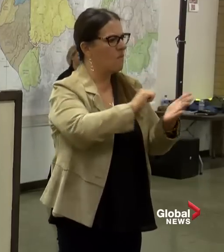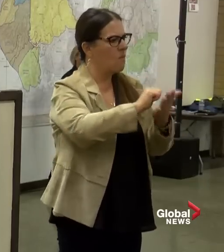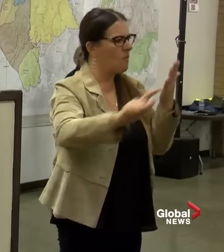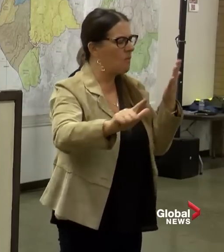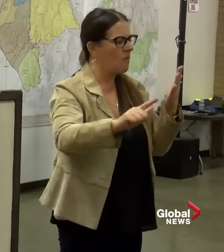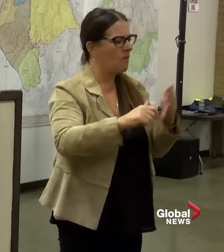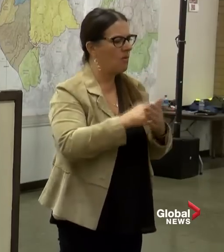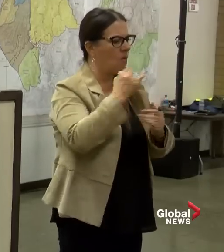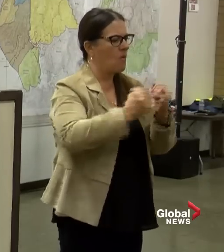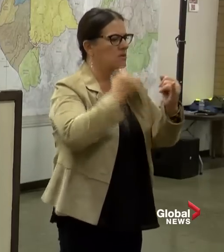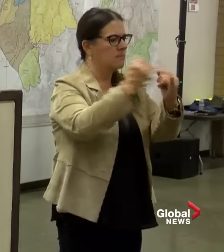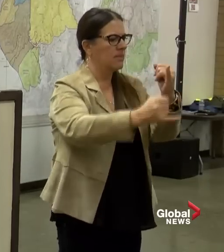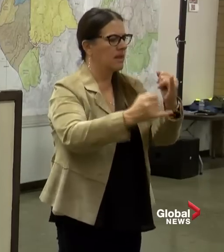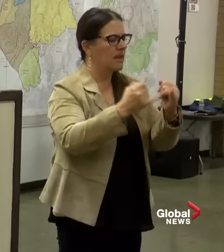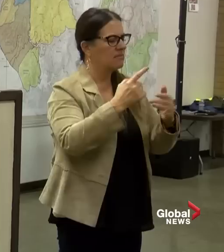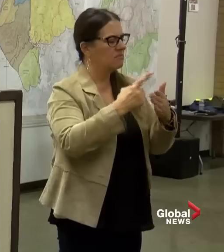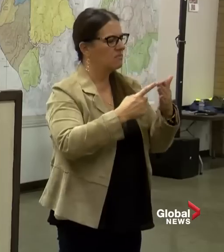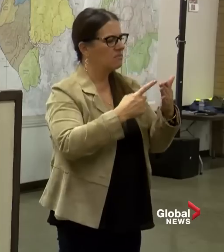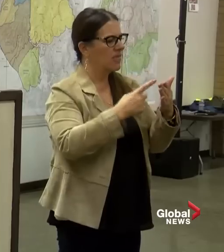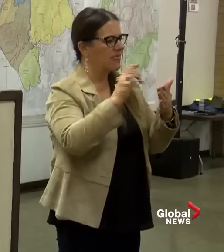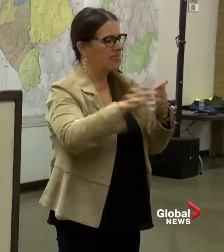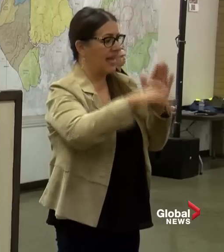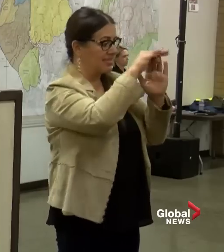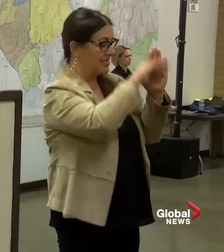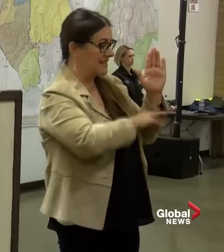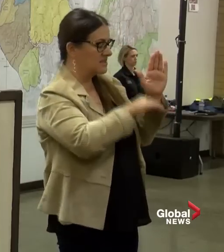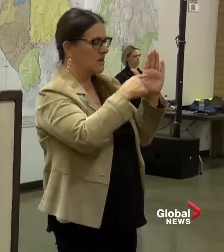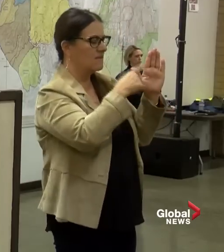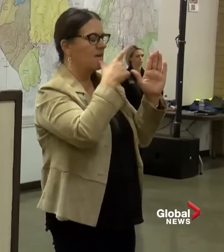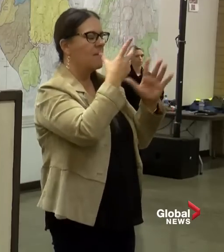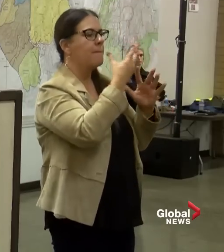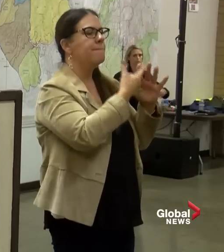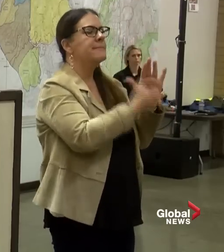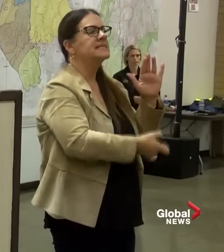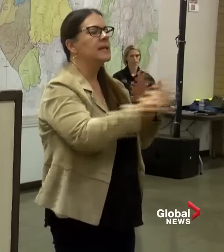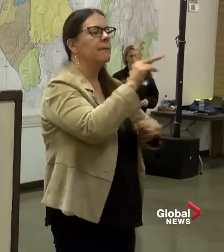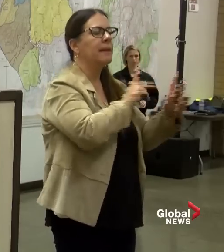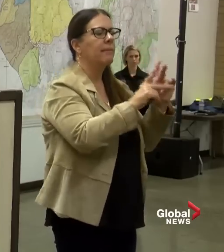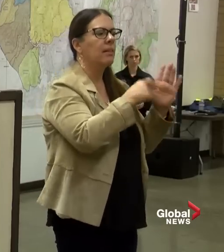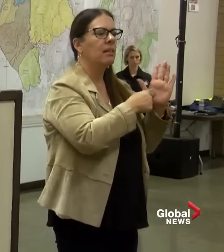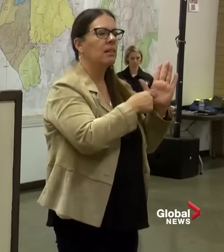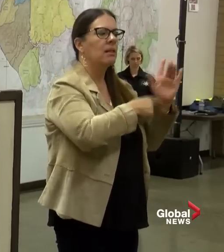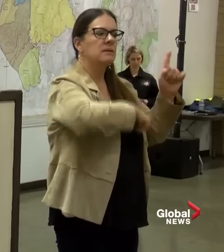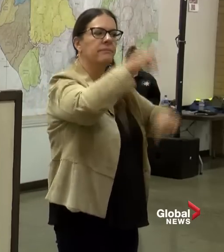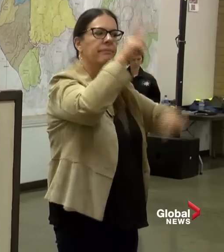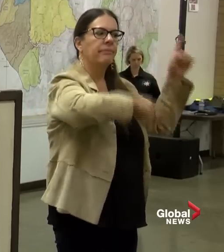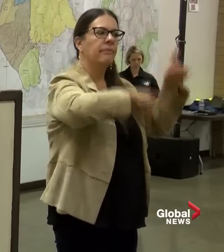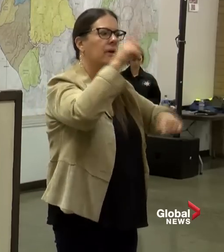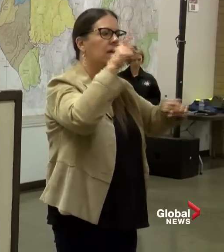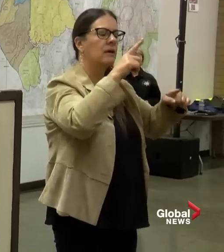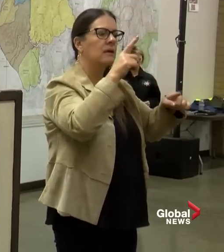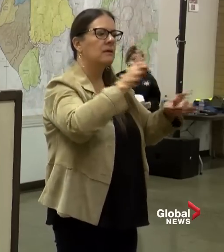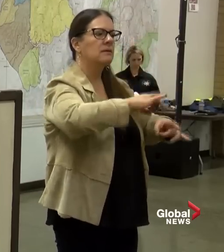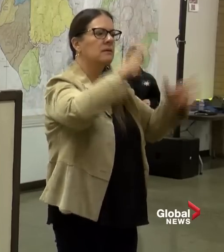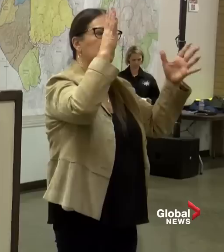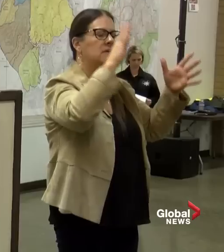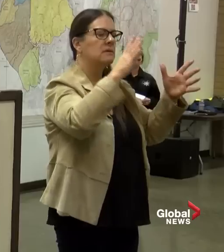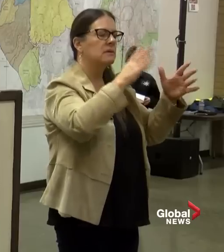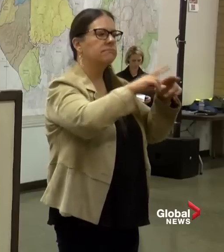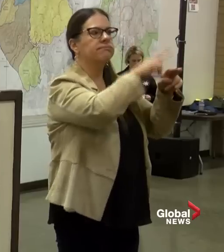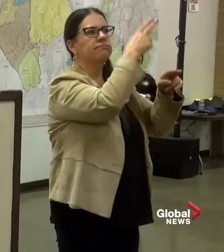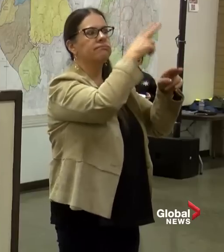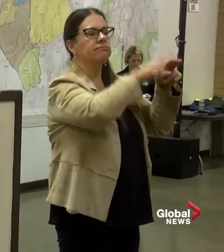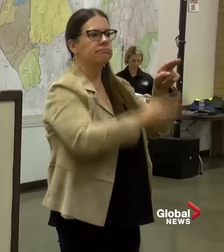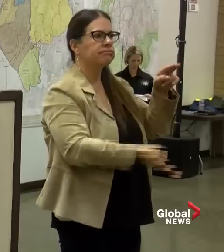Ultimately, as I've said, that list of unaccounted individuals is dynamic. It fluctuates back and